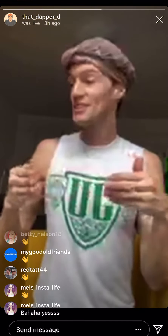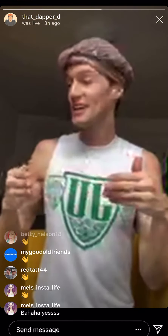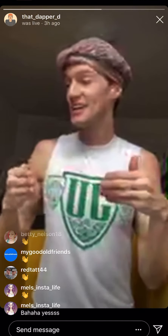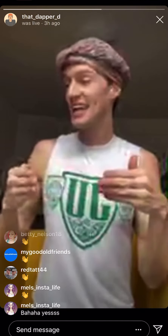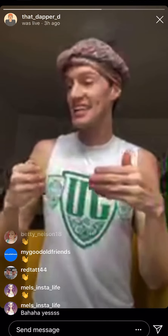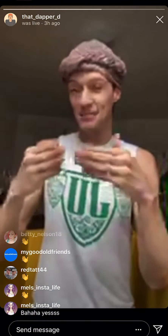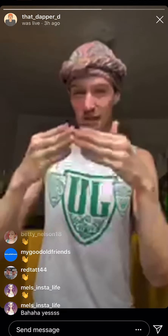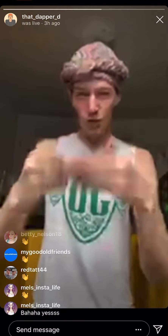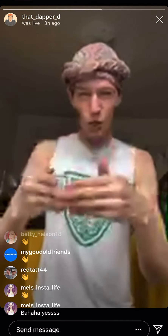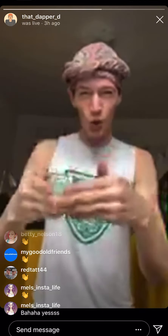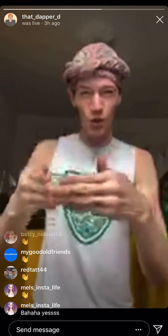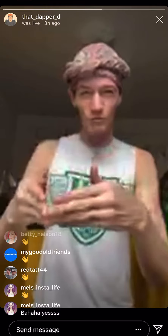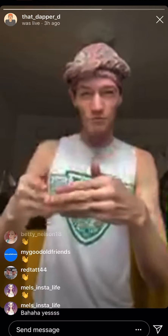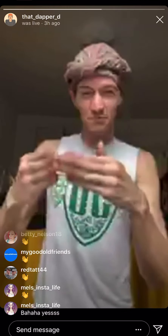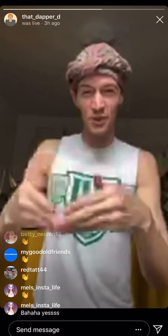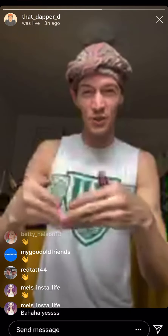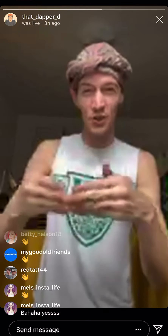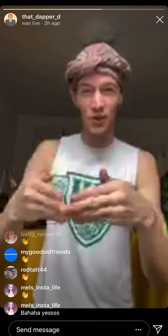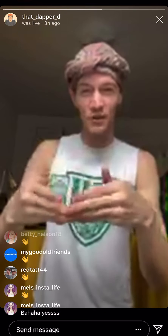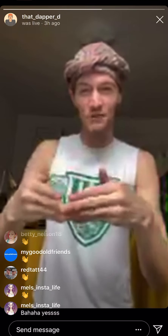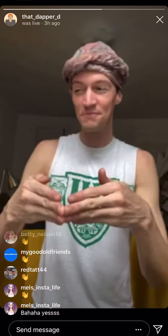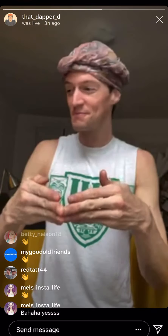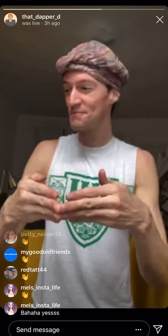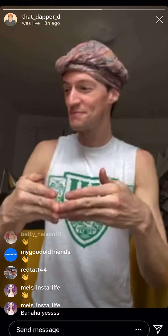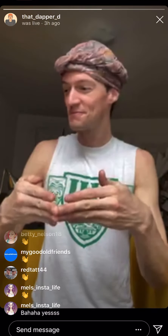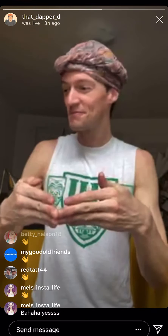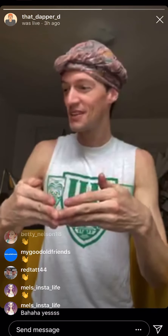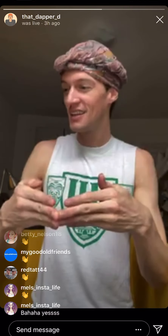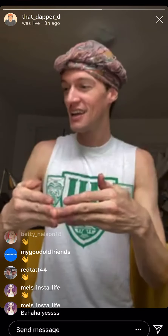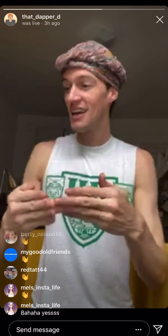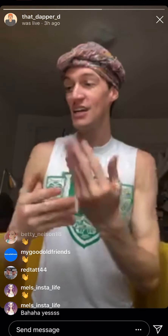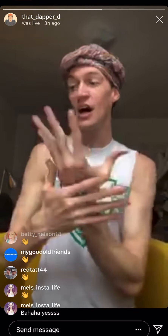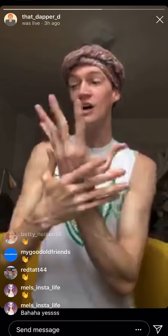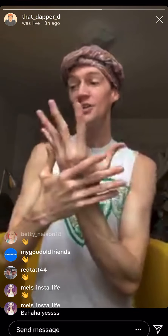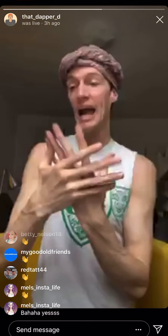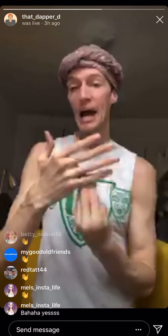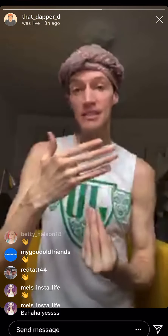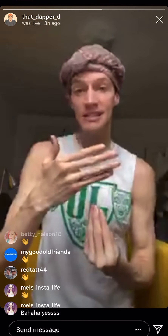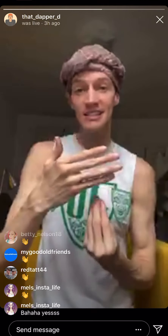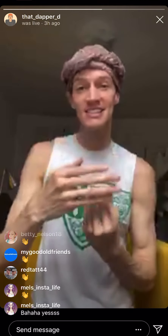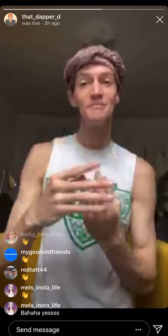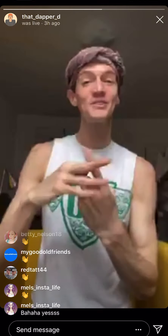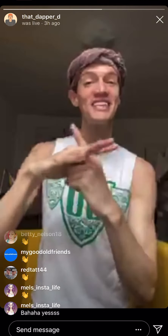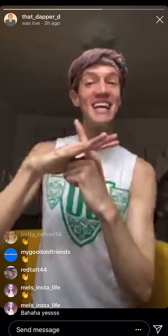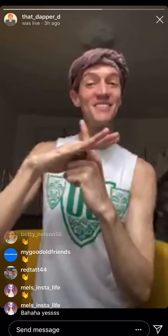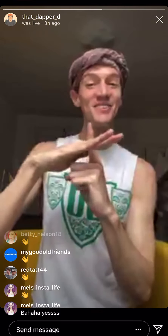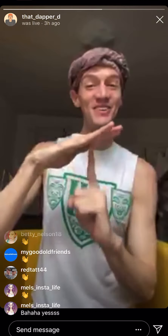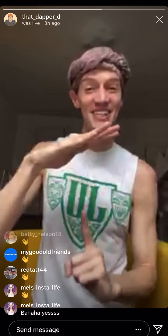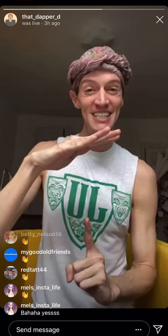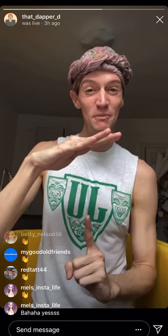the hands come together the corner the corner corner gone or absent similar to the sign for disappear